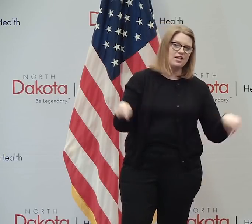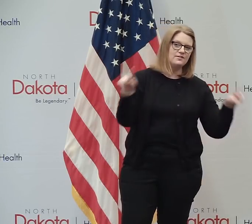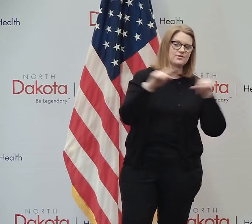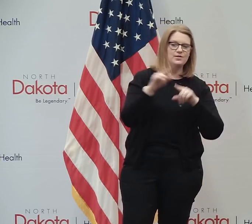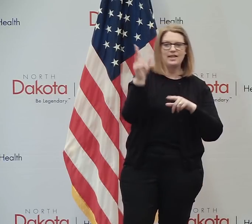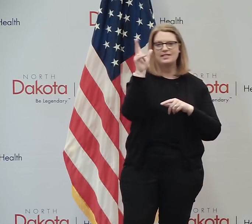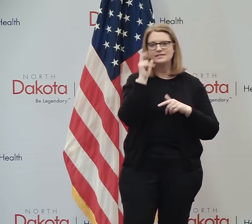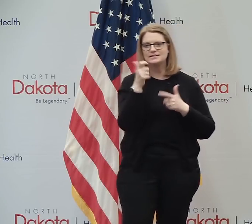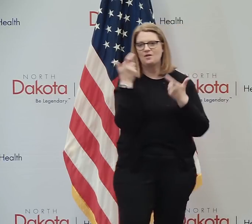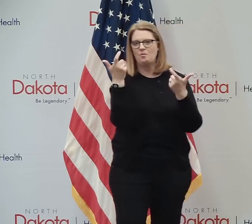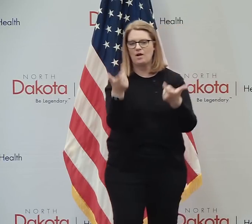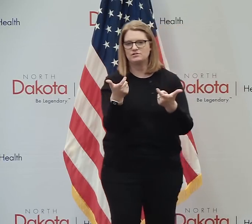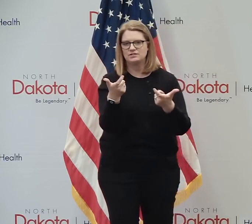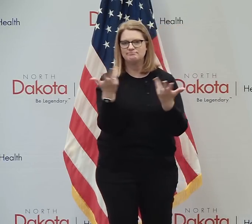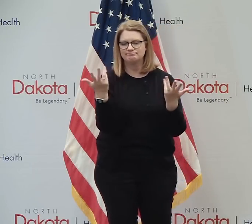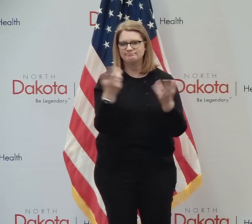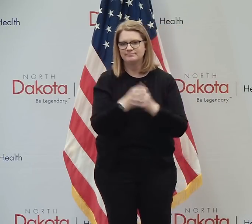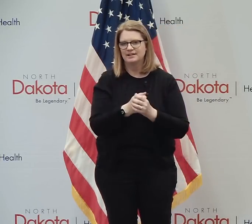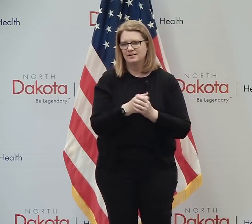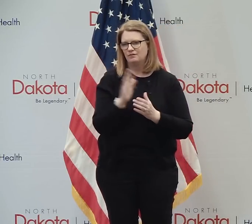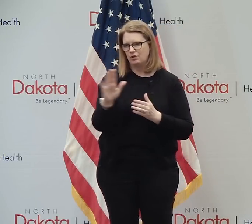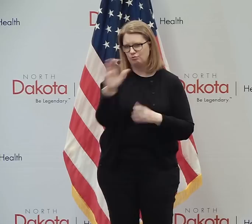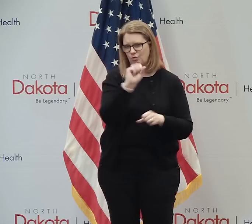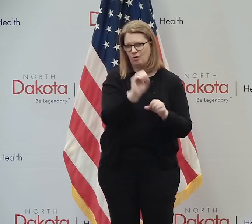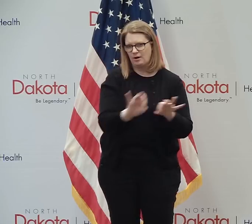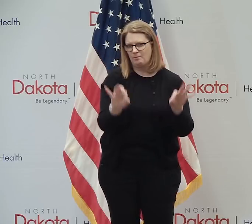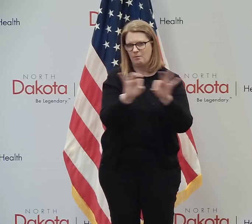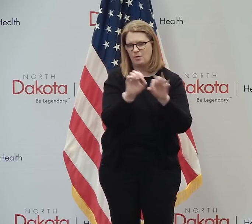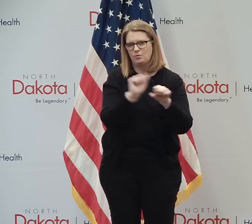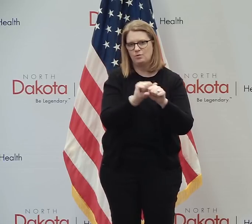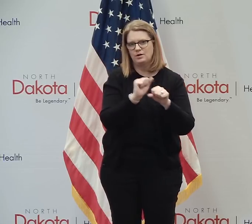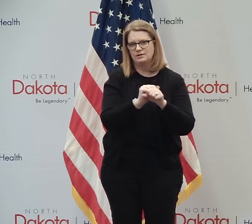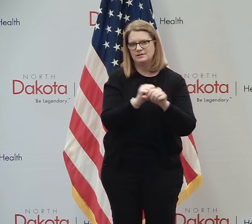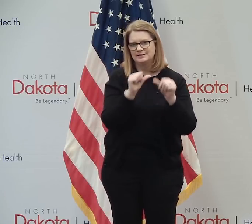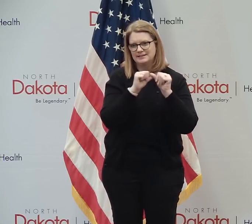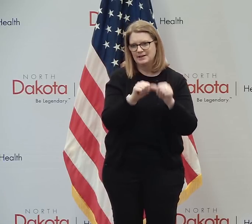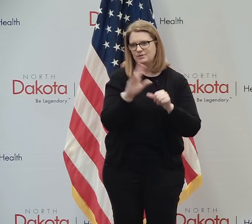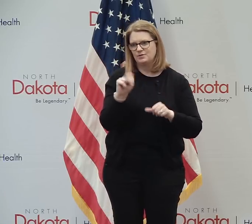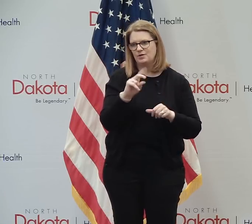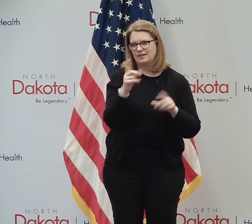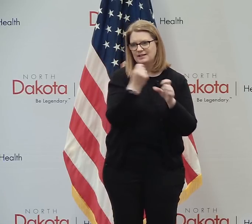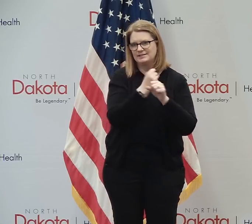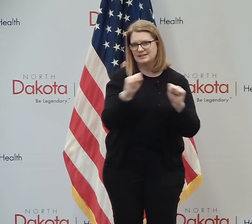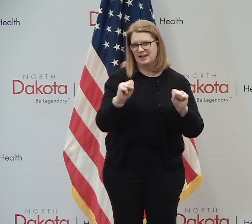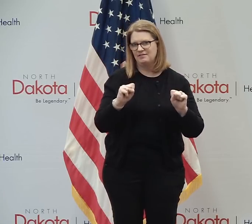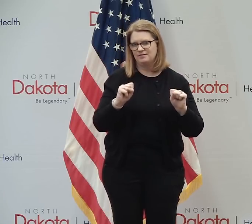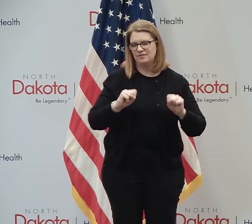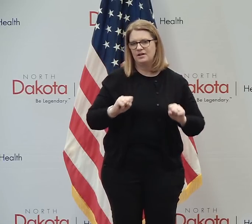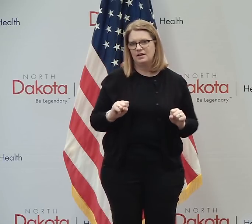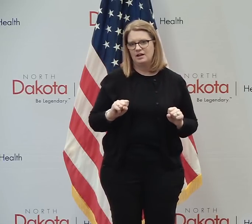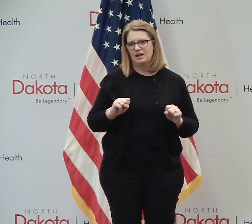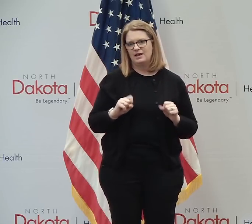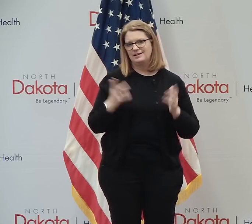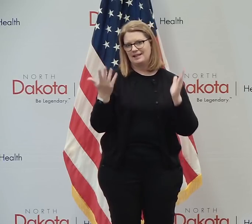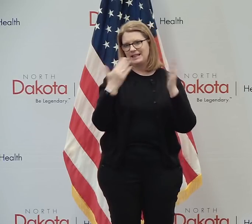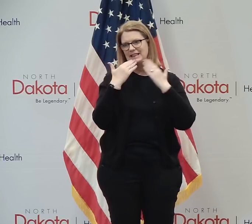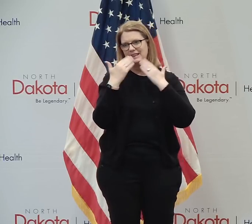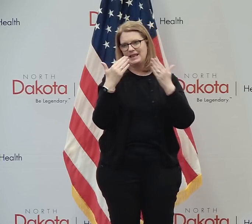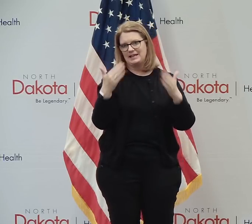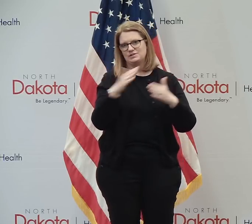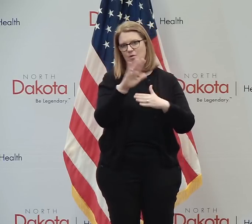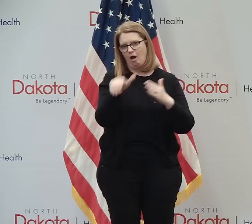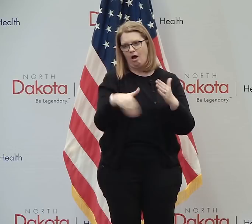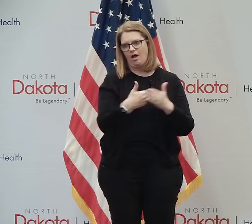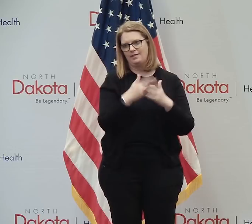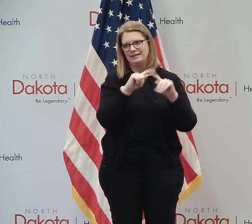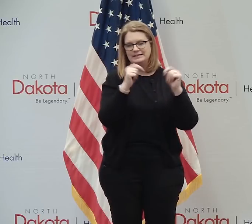for your important work in helping keep North Dakota safe, helping to save lives and livelihoods. And again, thanks to all the